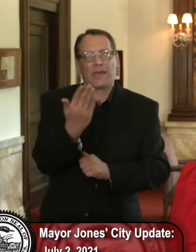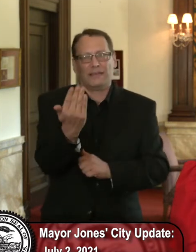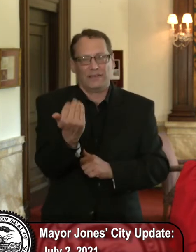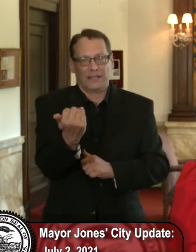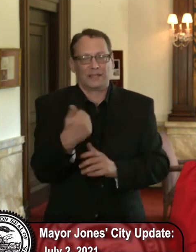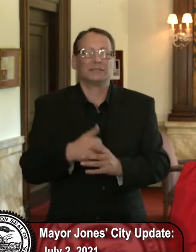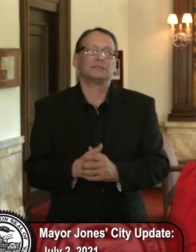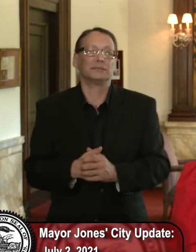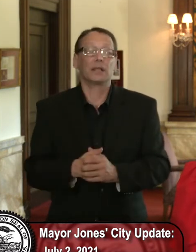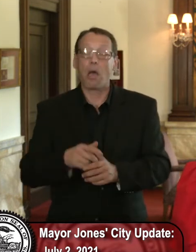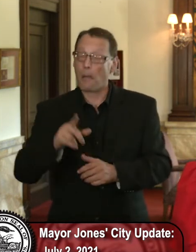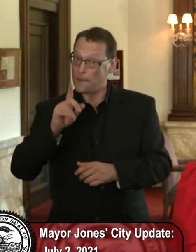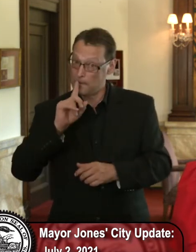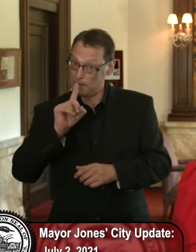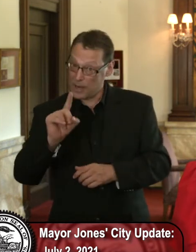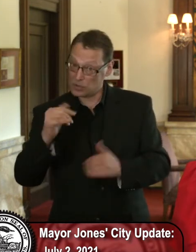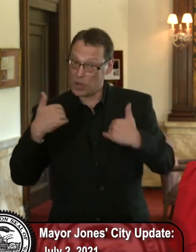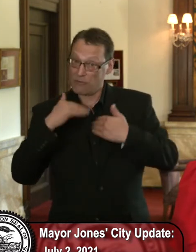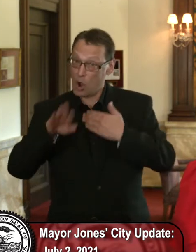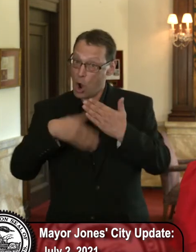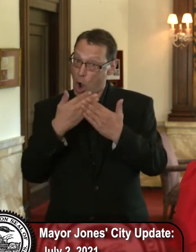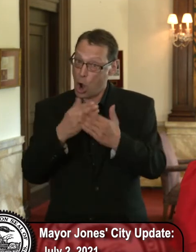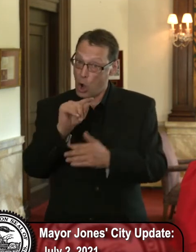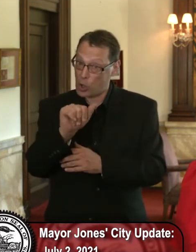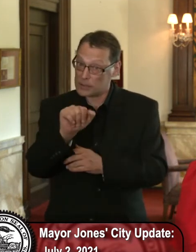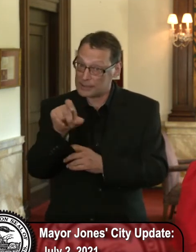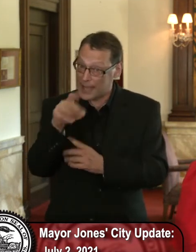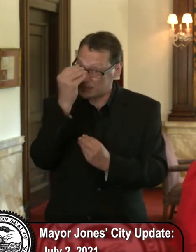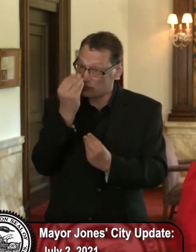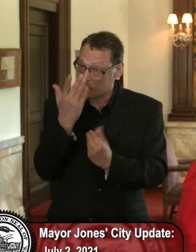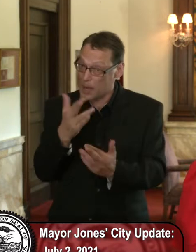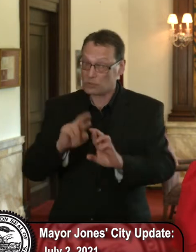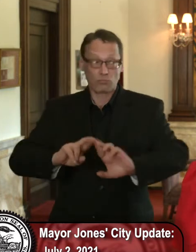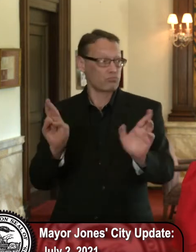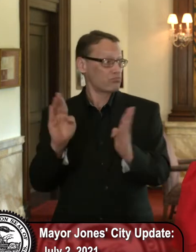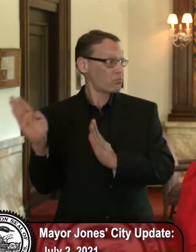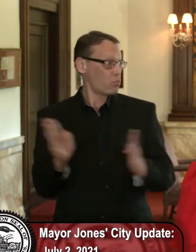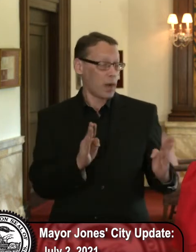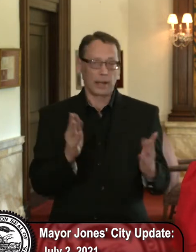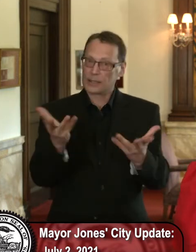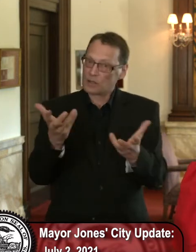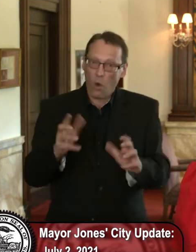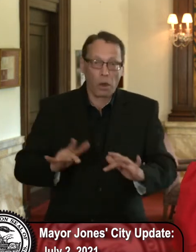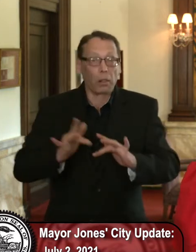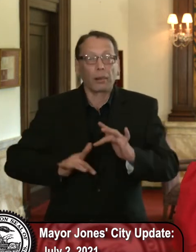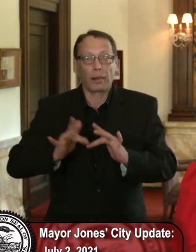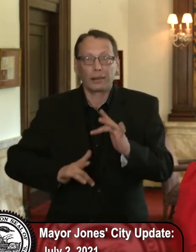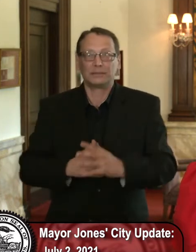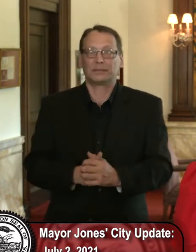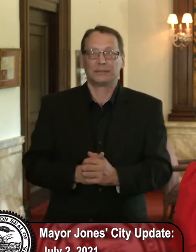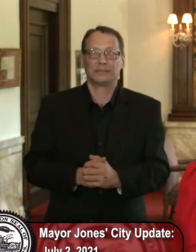15th. But make sure you have all of your taxes and information in order so you don't miss out on this historic